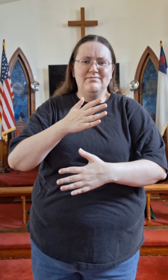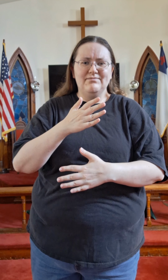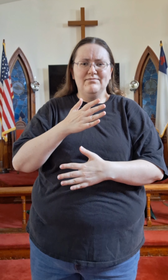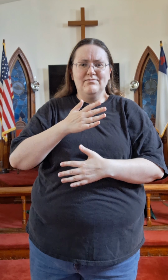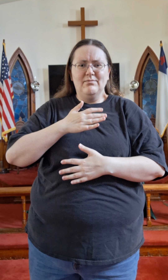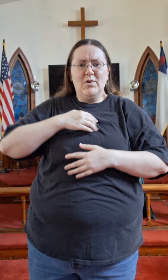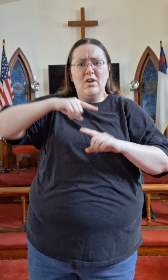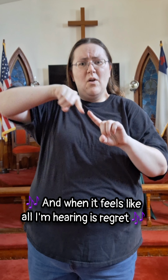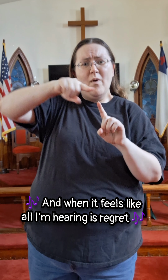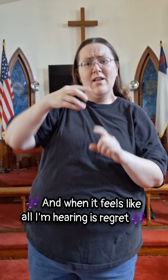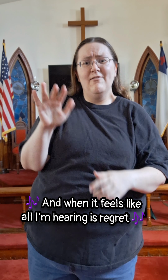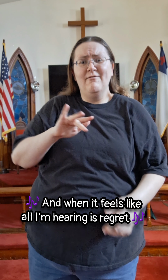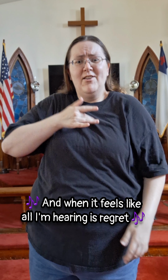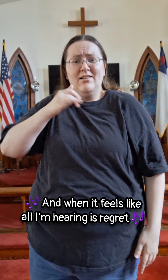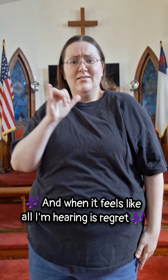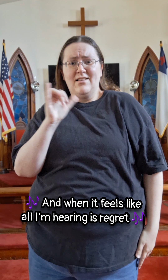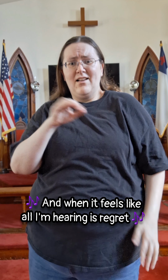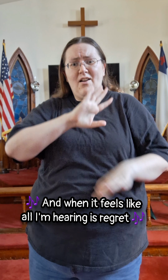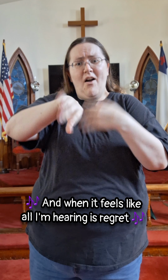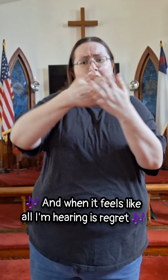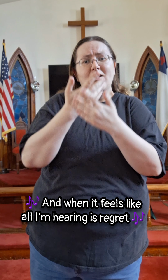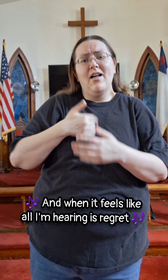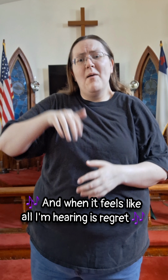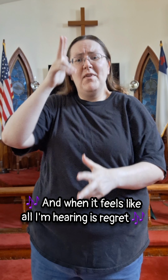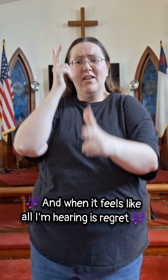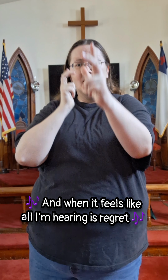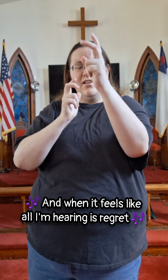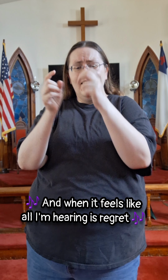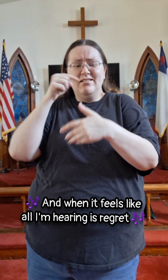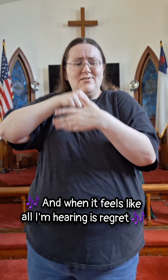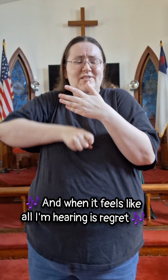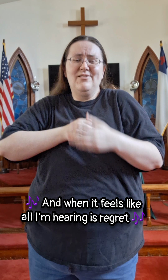And when it feels like all I'm hearing is regret